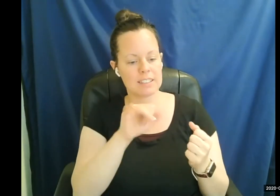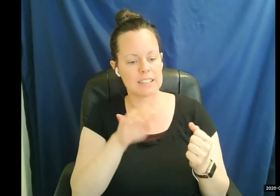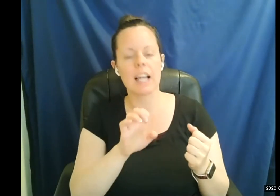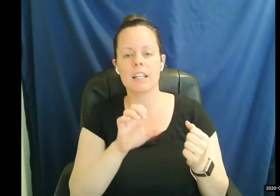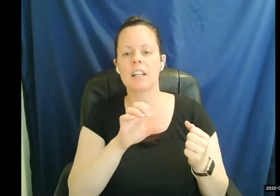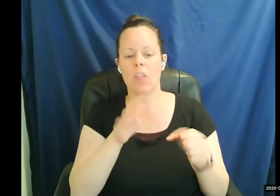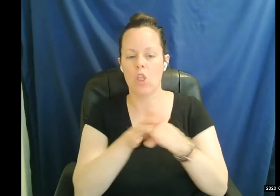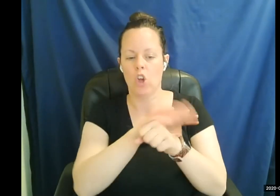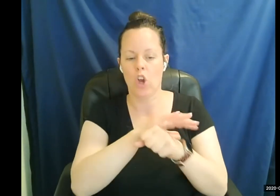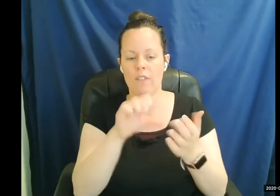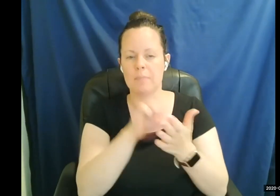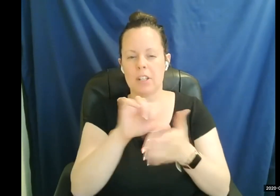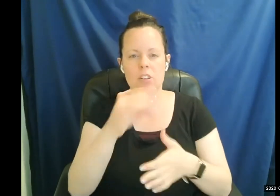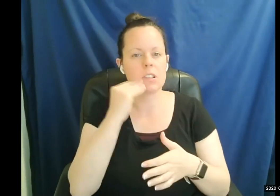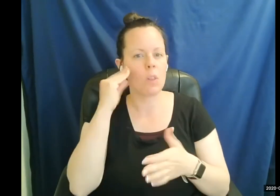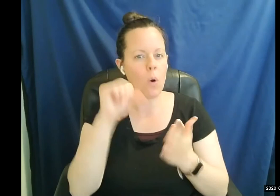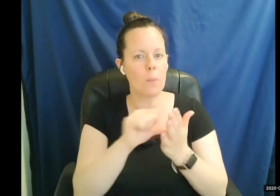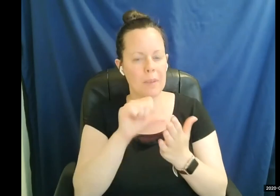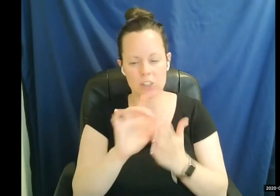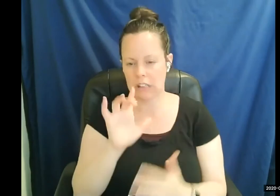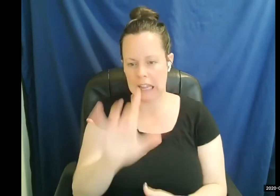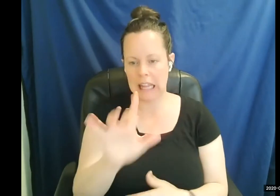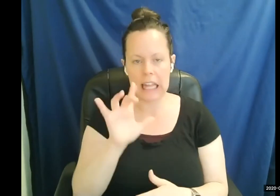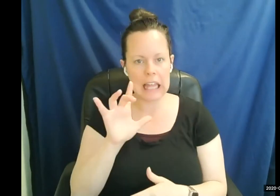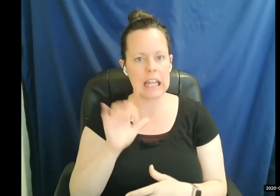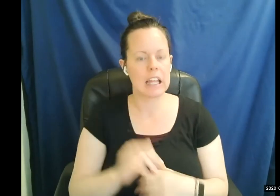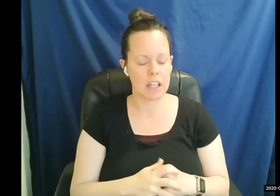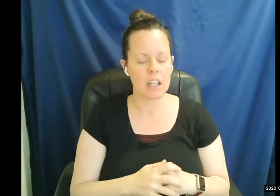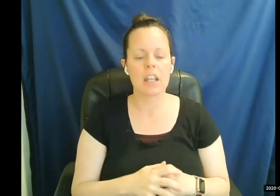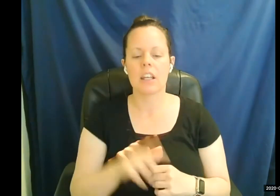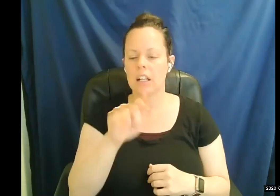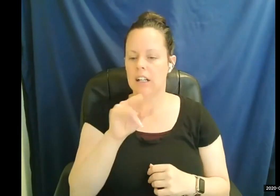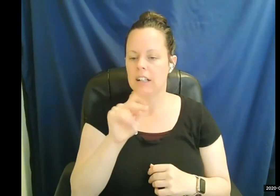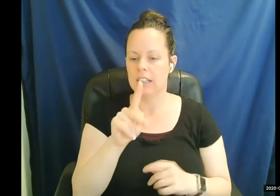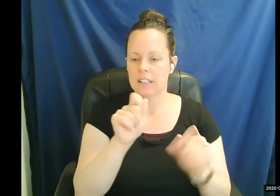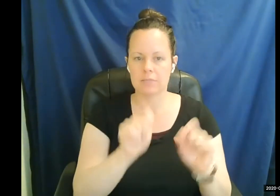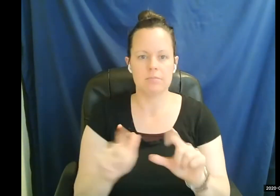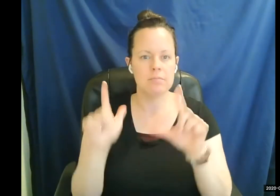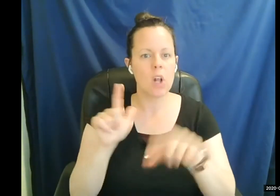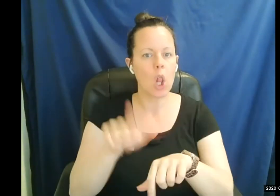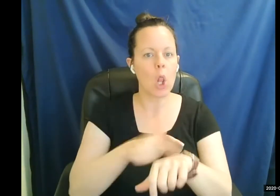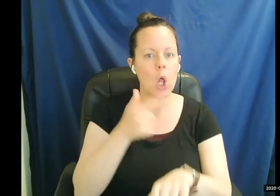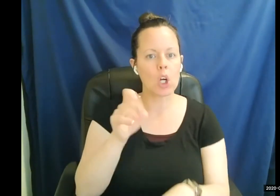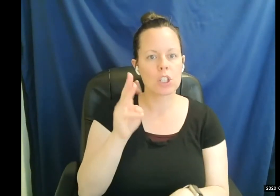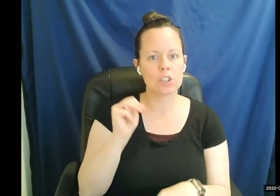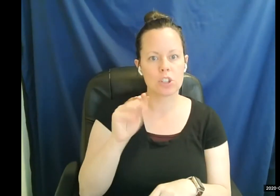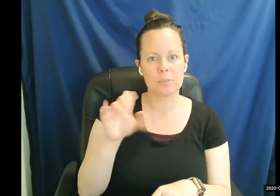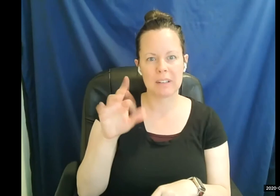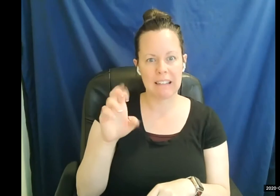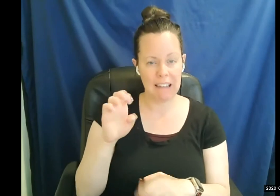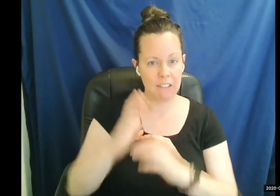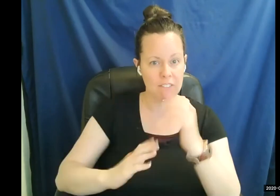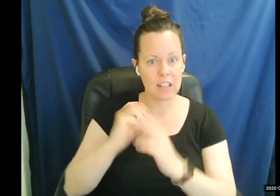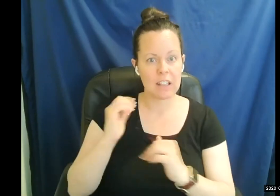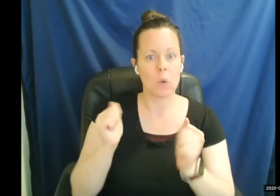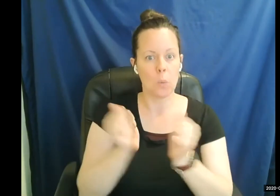click there, and it has a link to long-term care facilities with outbreaks in